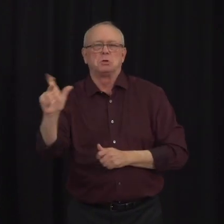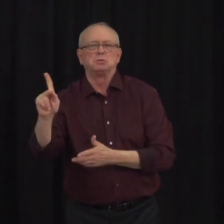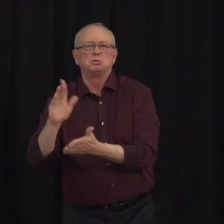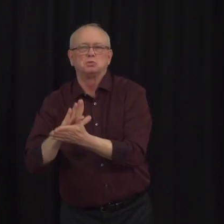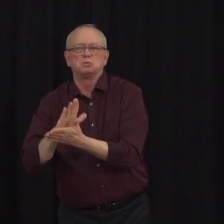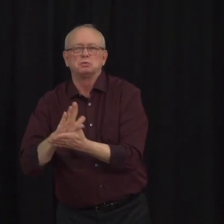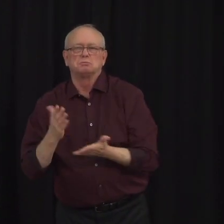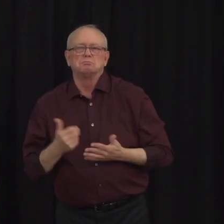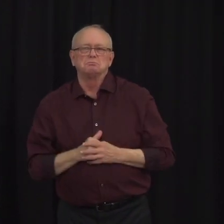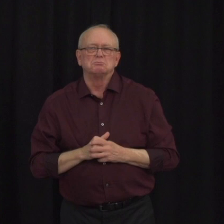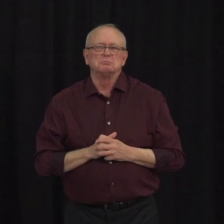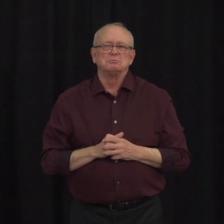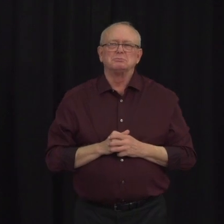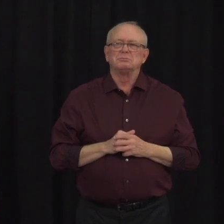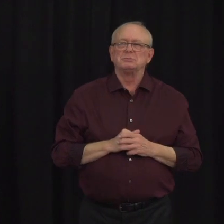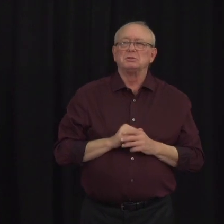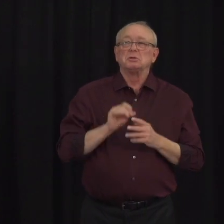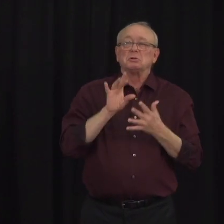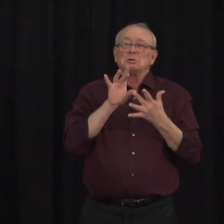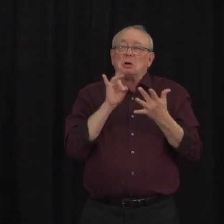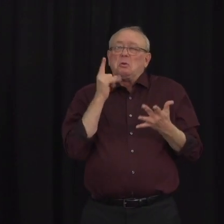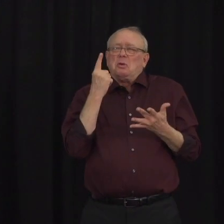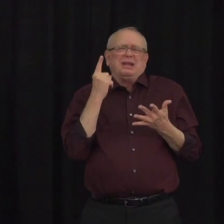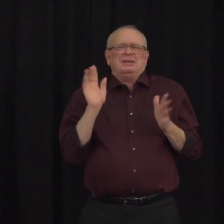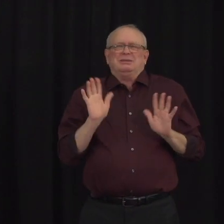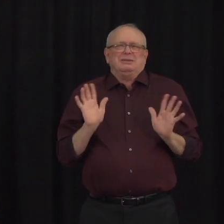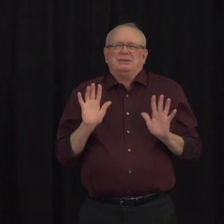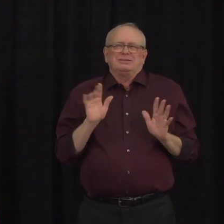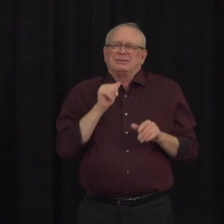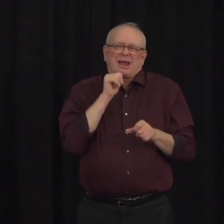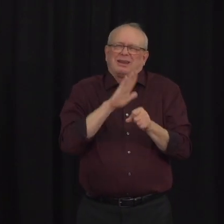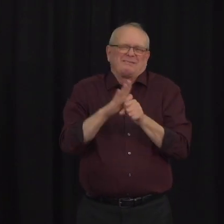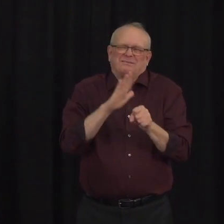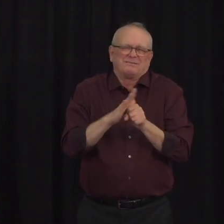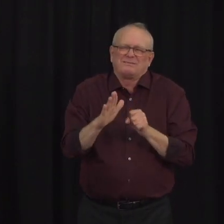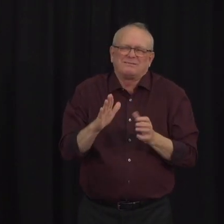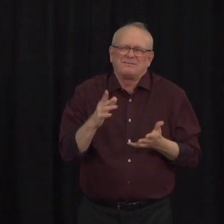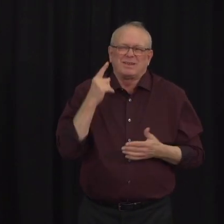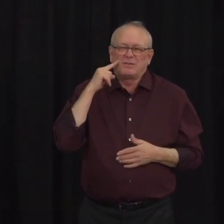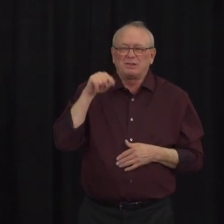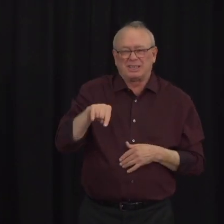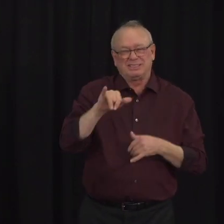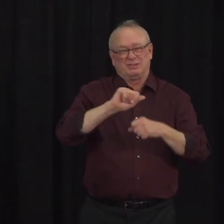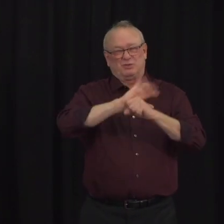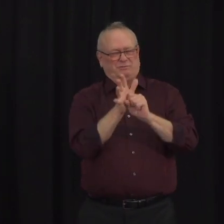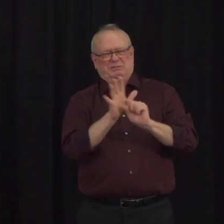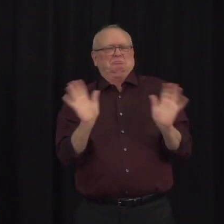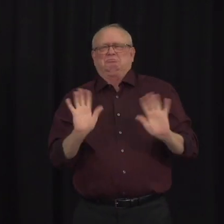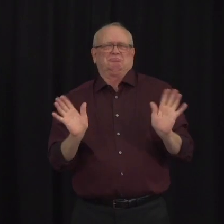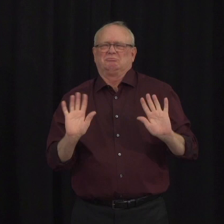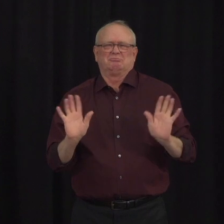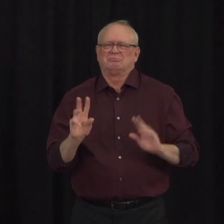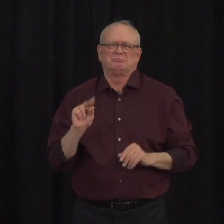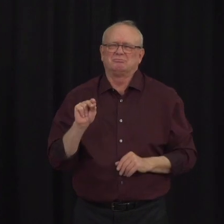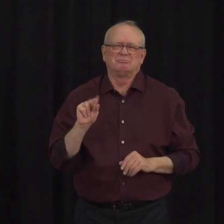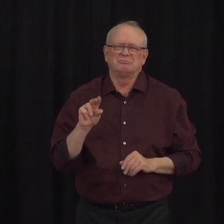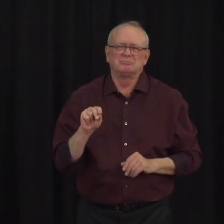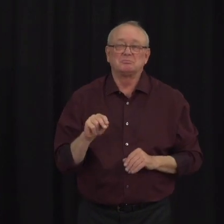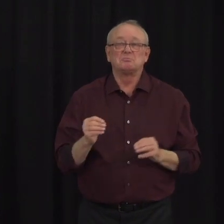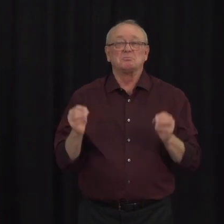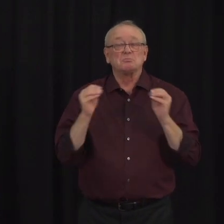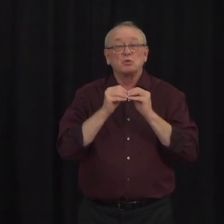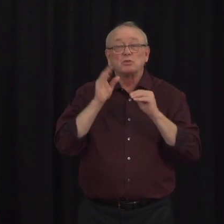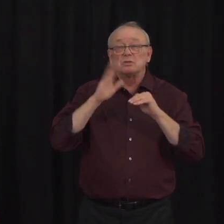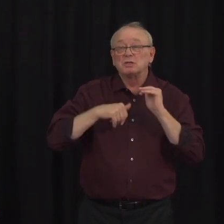is a poor indicator that a child has COVID-19. However, 2 or more symptoms increases the risk, and